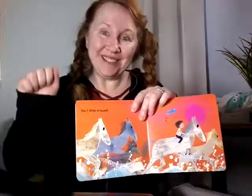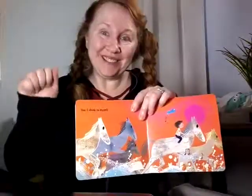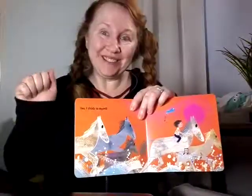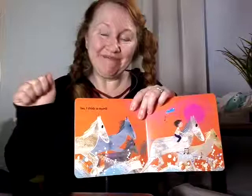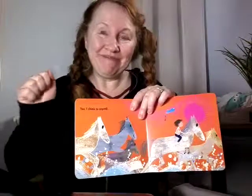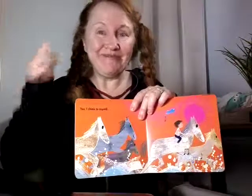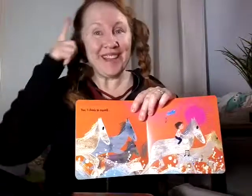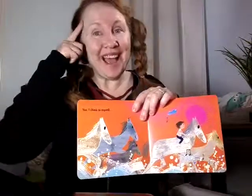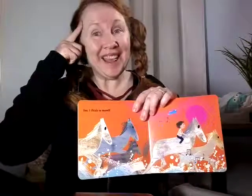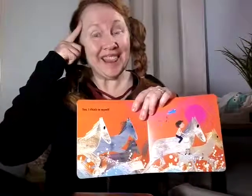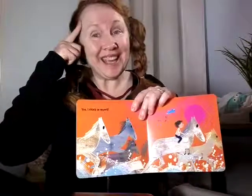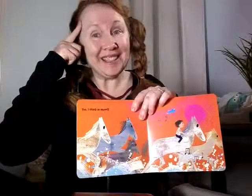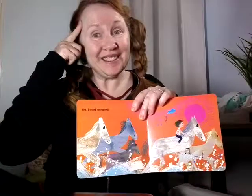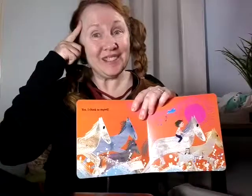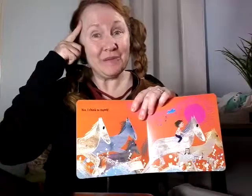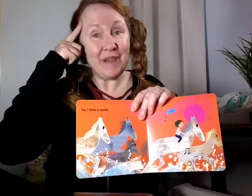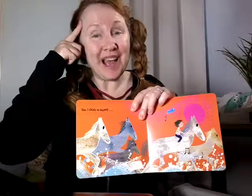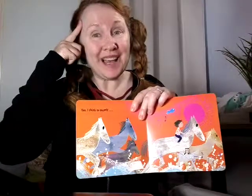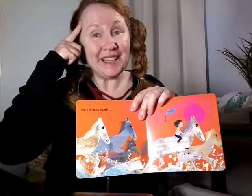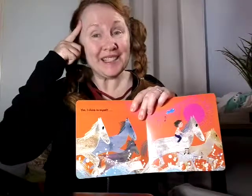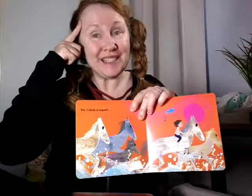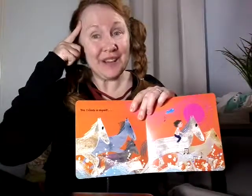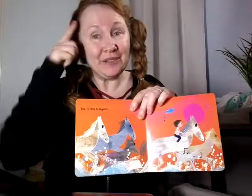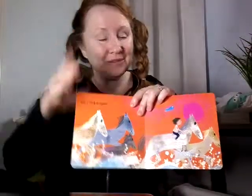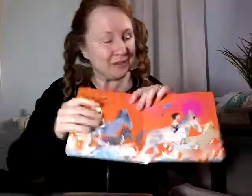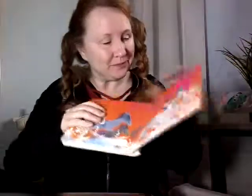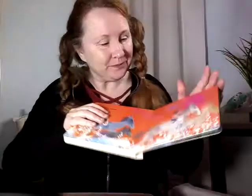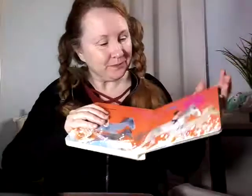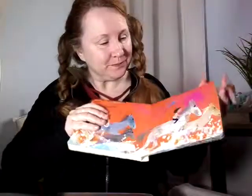Yes, I think to myself,